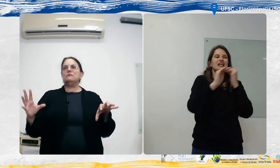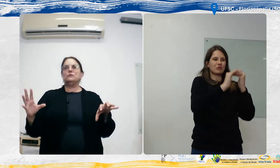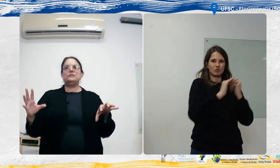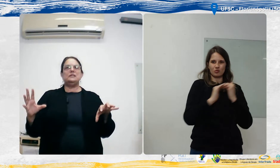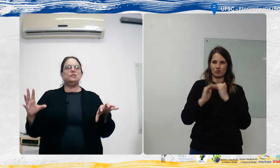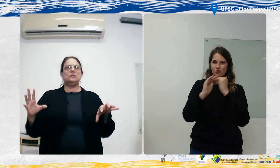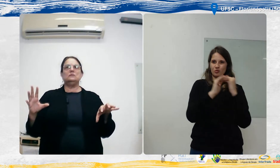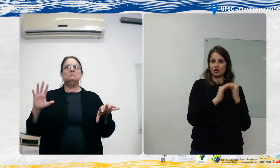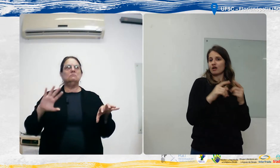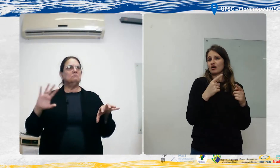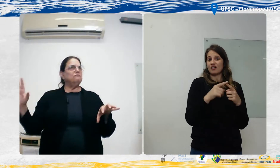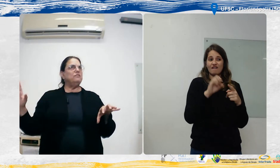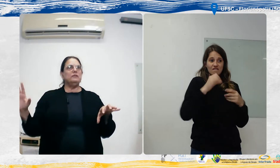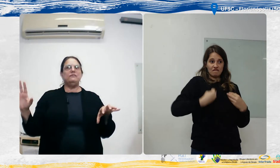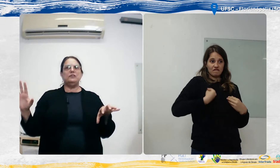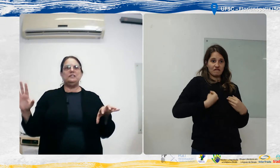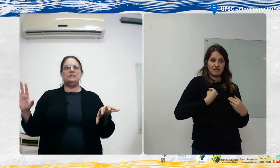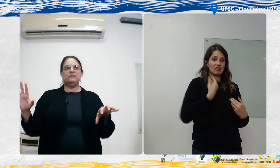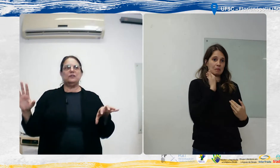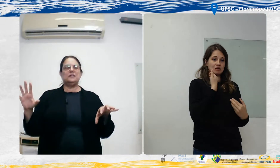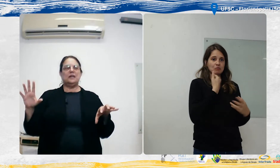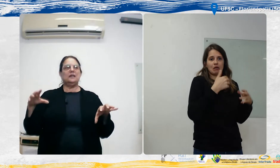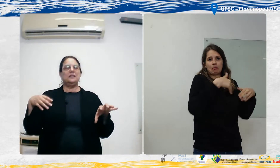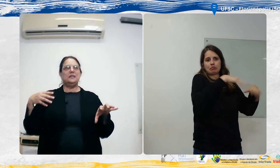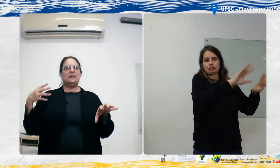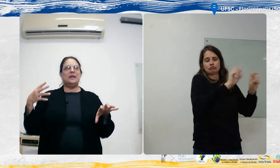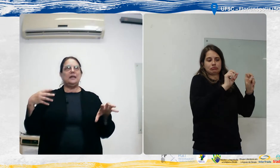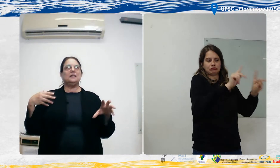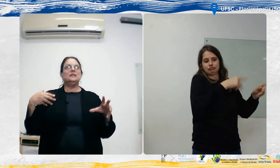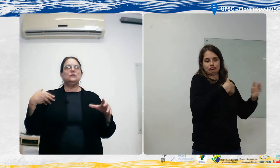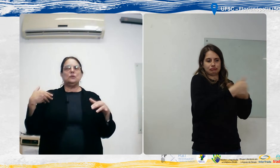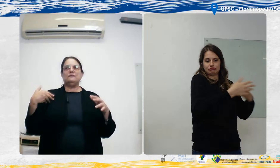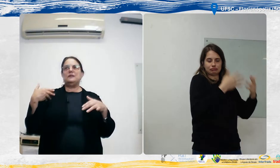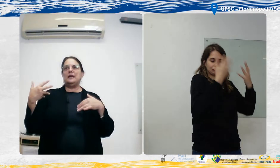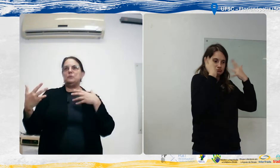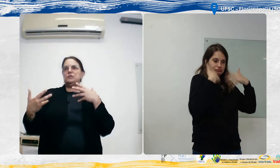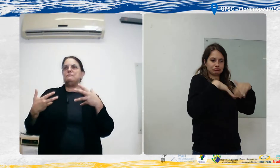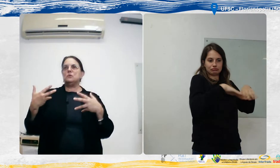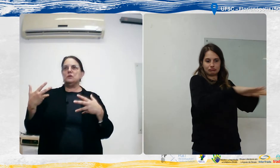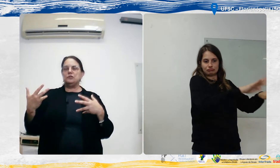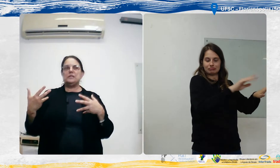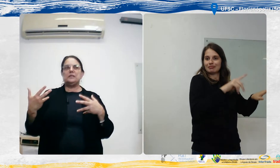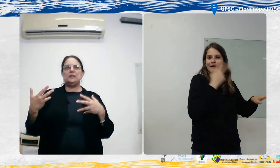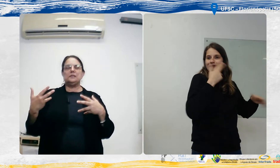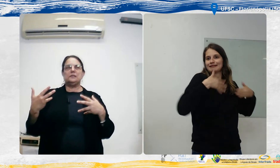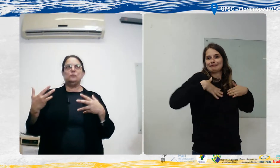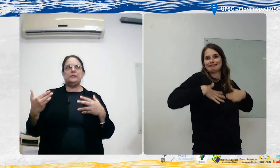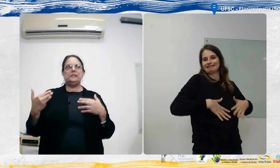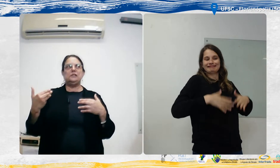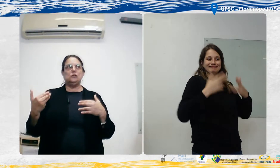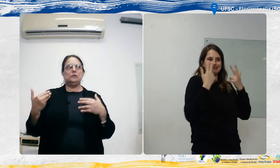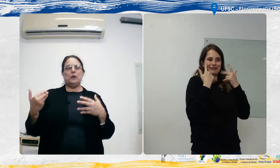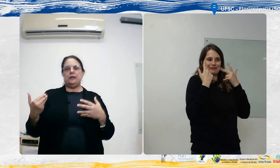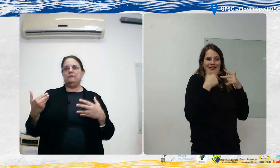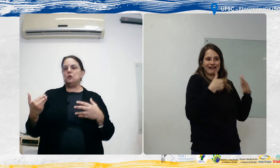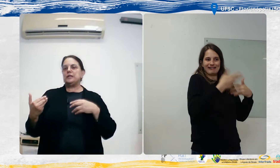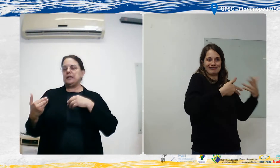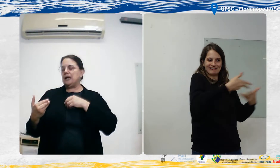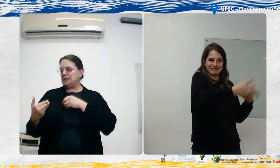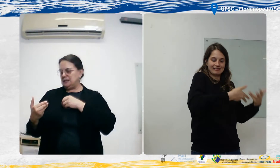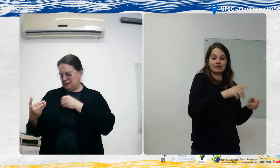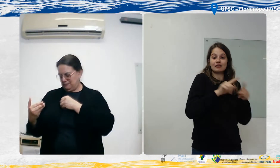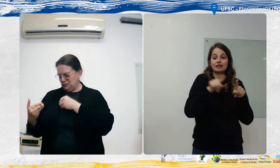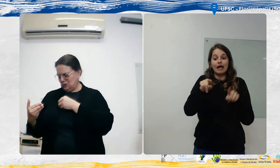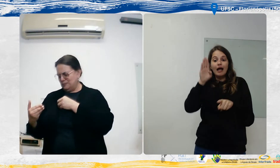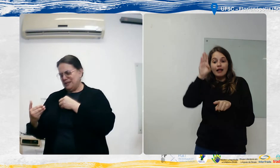informal conversation, very, very different. And I think that sort of language emerging is a really good way of looking